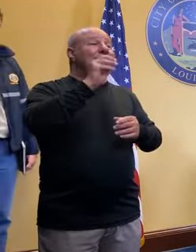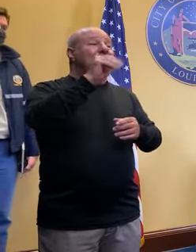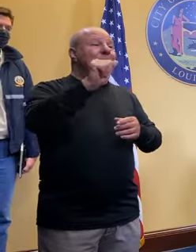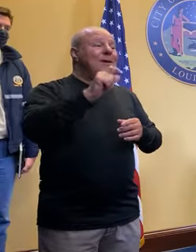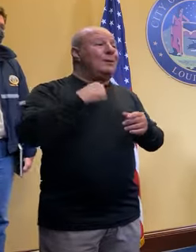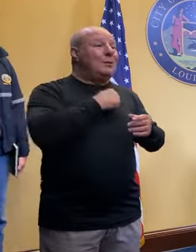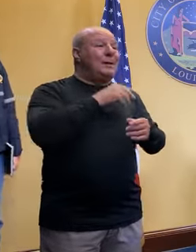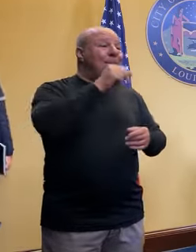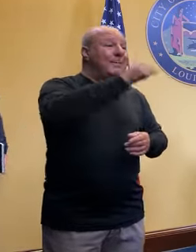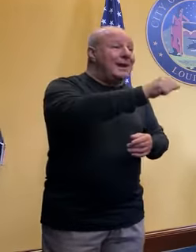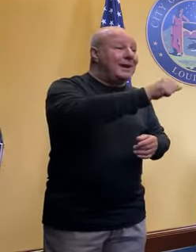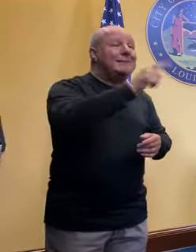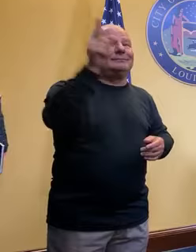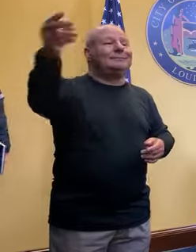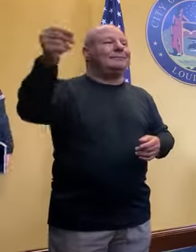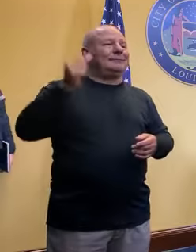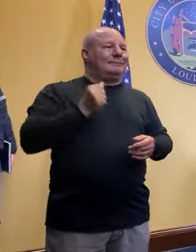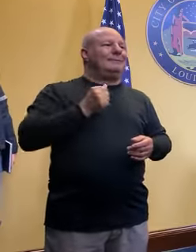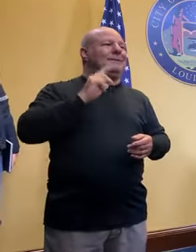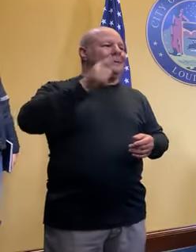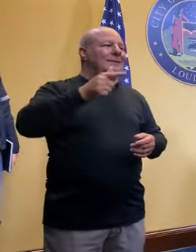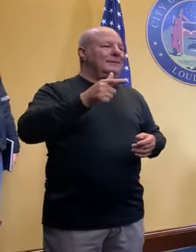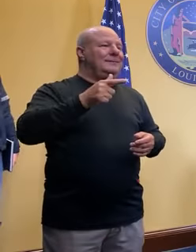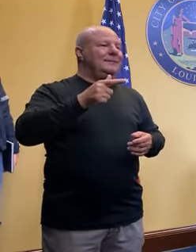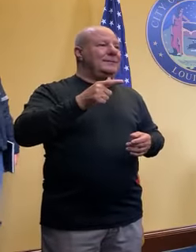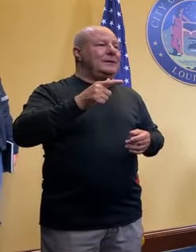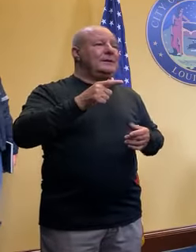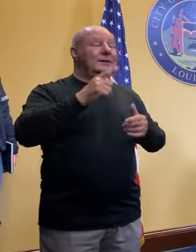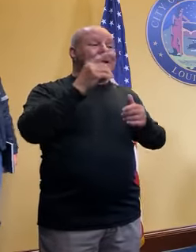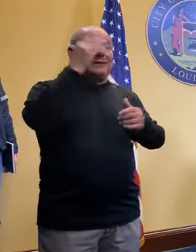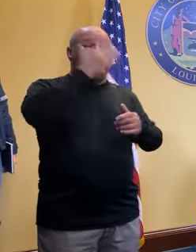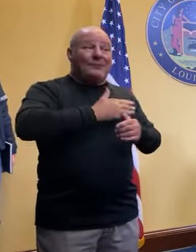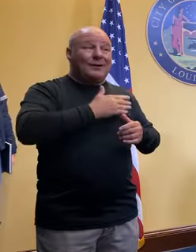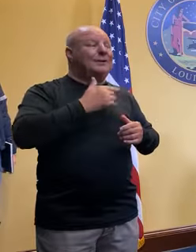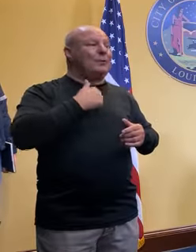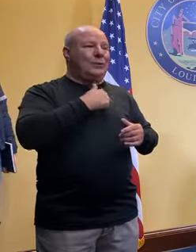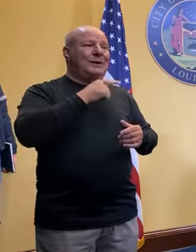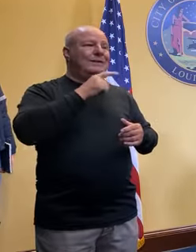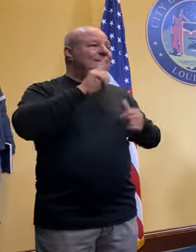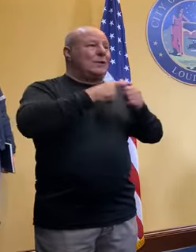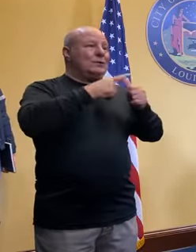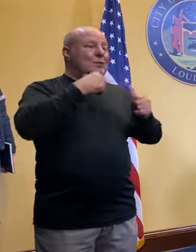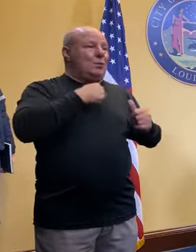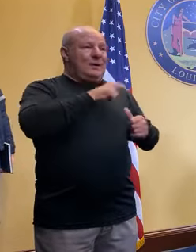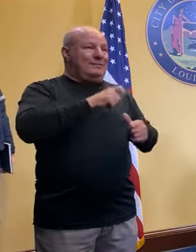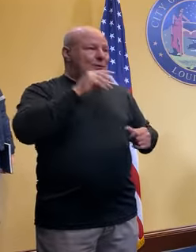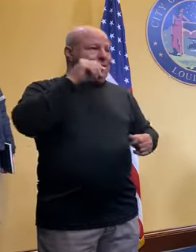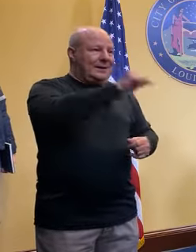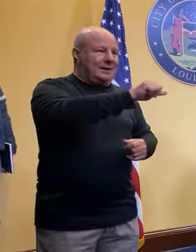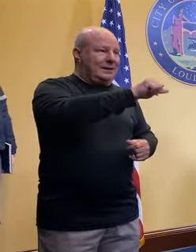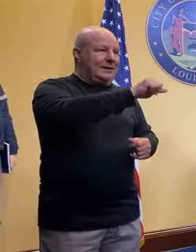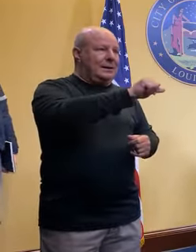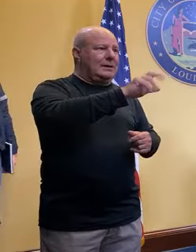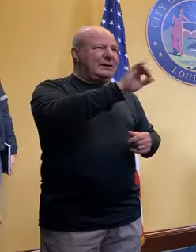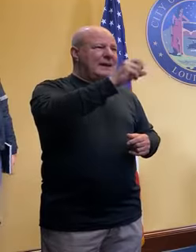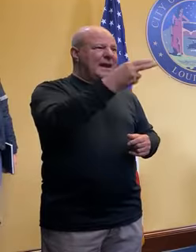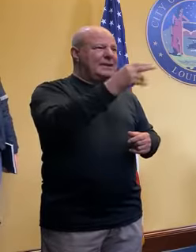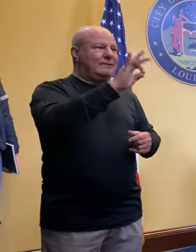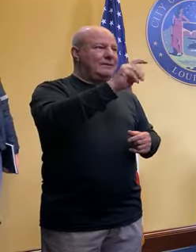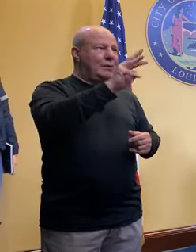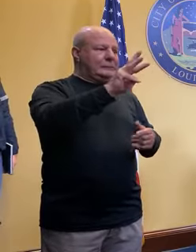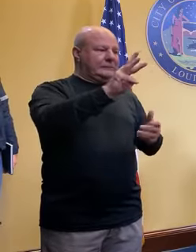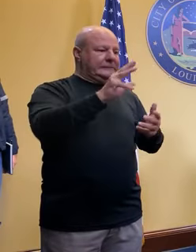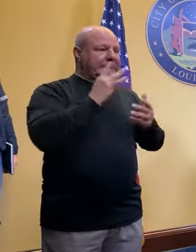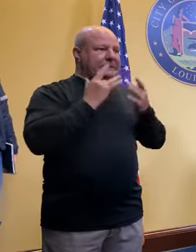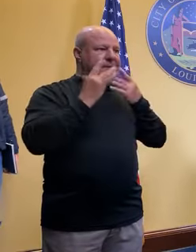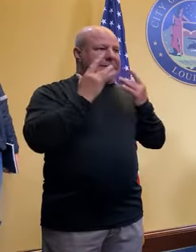the upfront, those upfront expenditures or costs, that's to the city of New Orleans, and that's where cash flow becomes an issue. Right